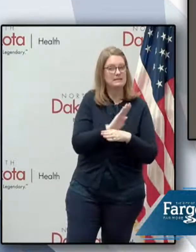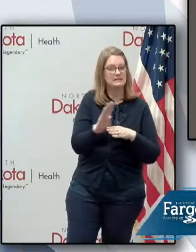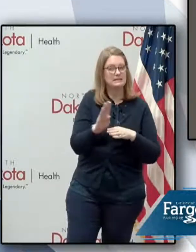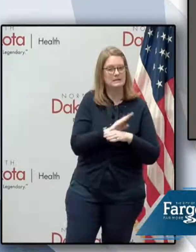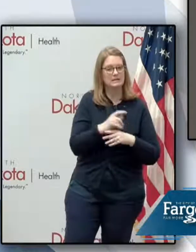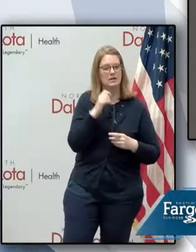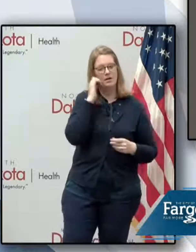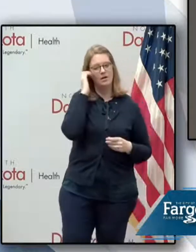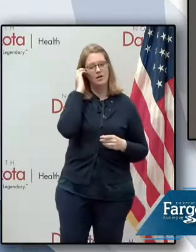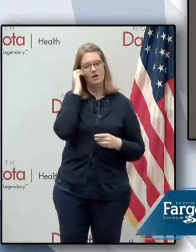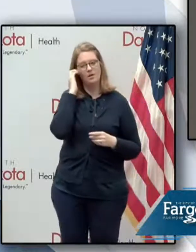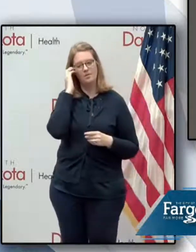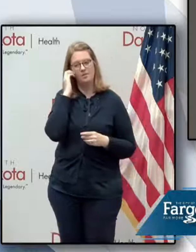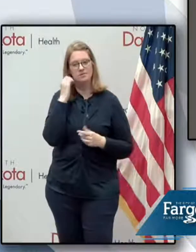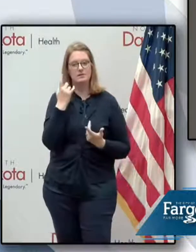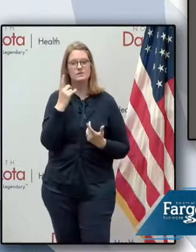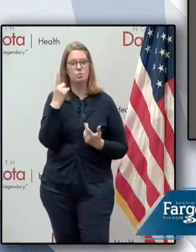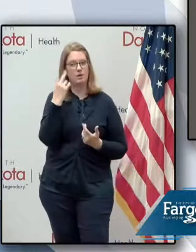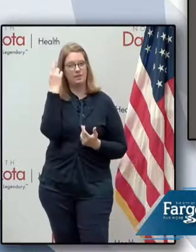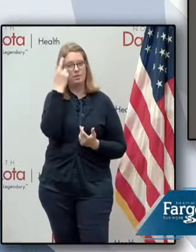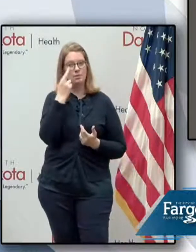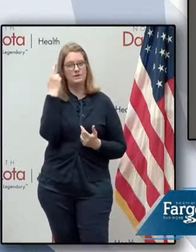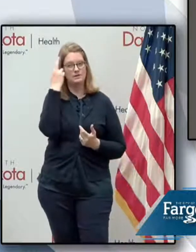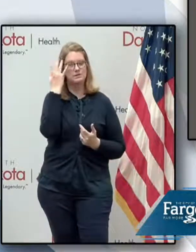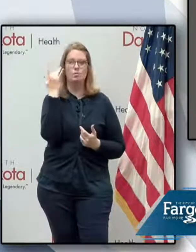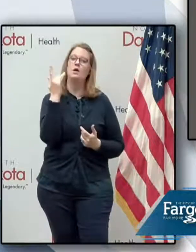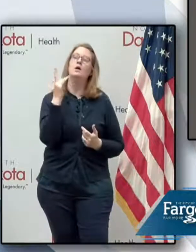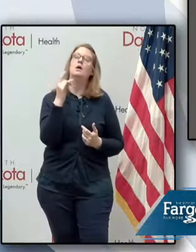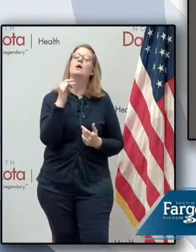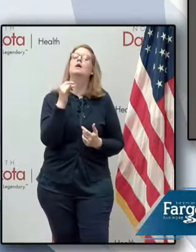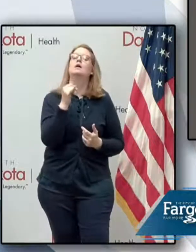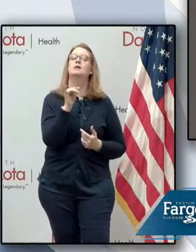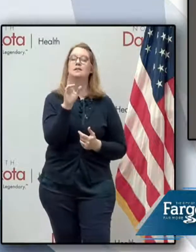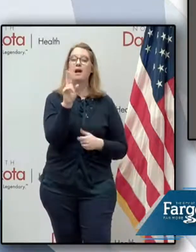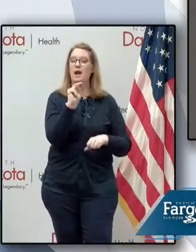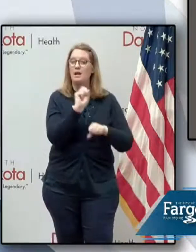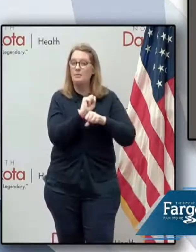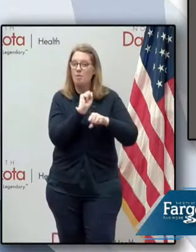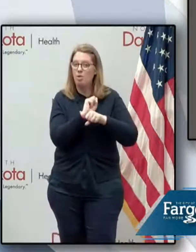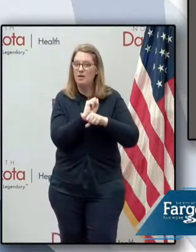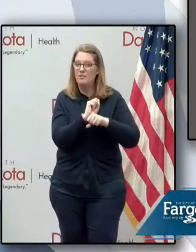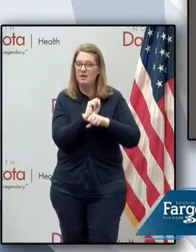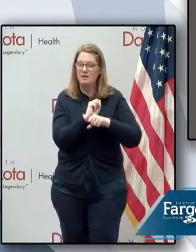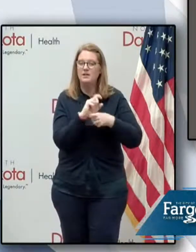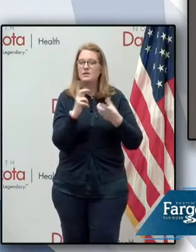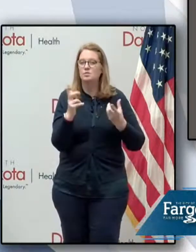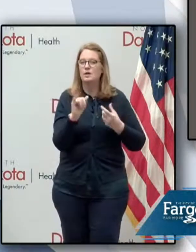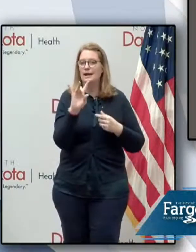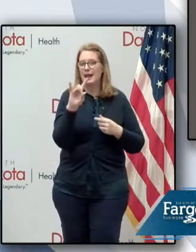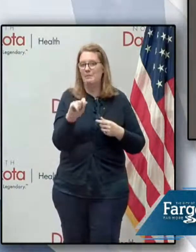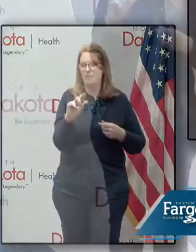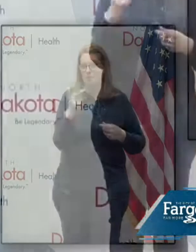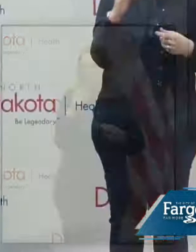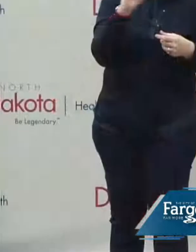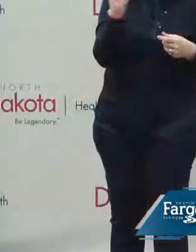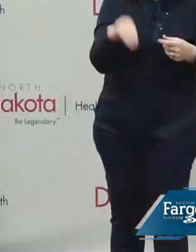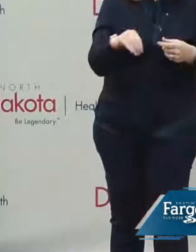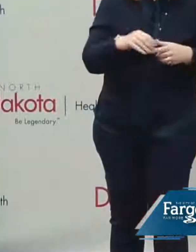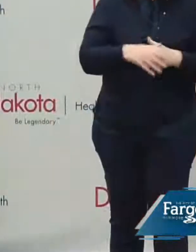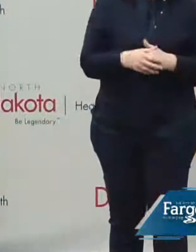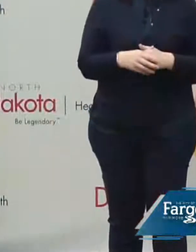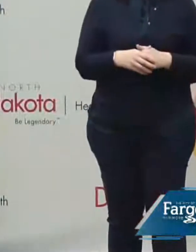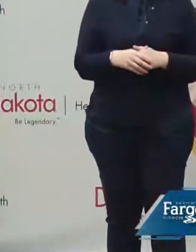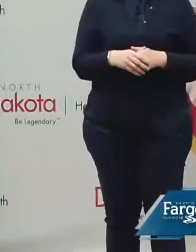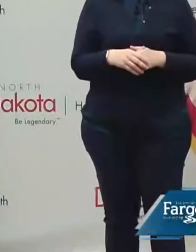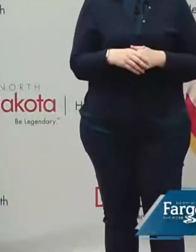reasons, when you look at that chart, it's one of the reasons why our unemployment is at 3.8%. So with that, again, I'd